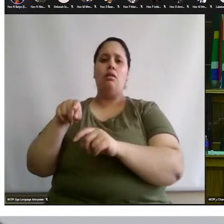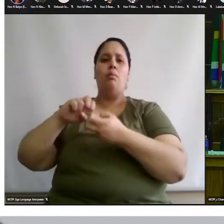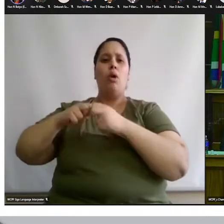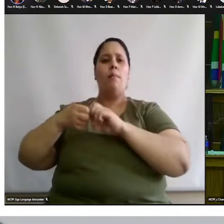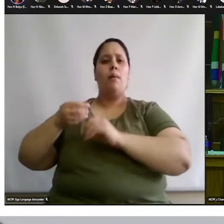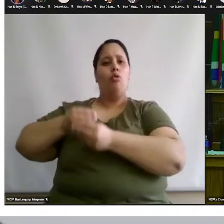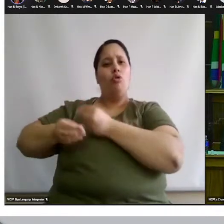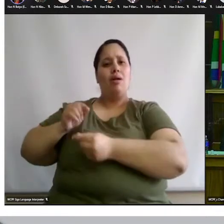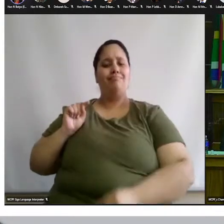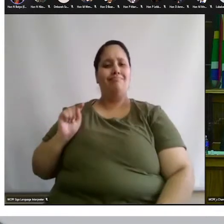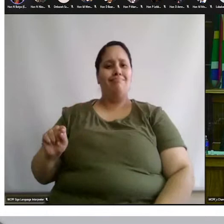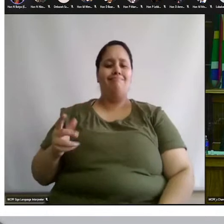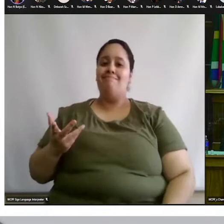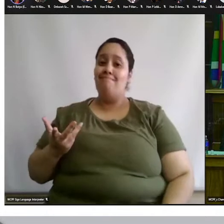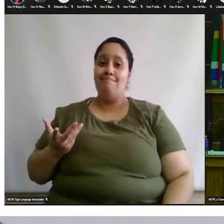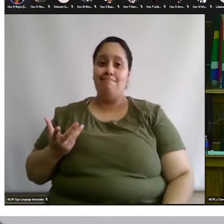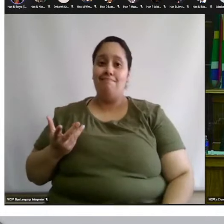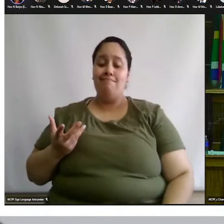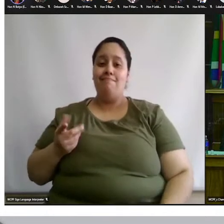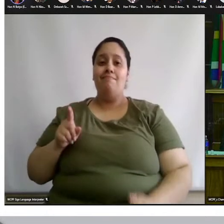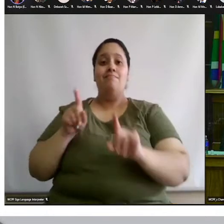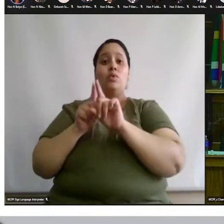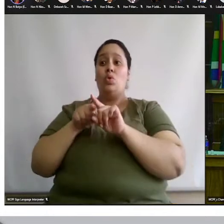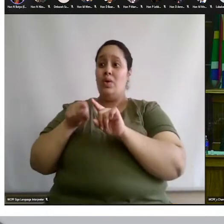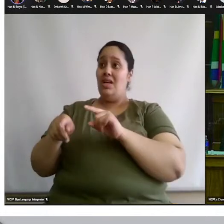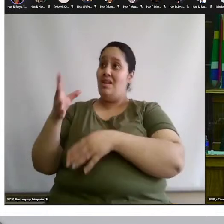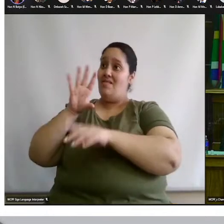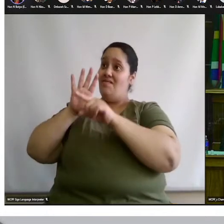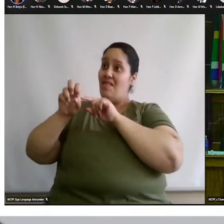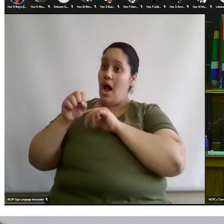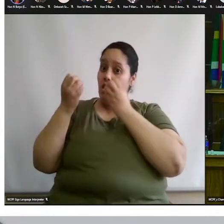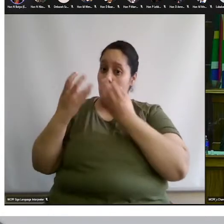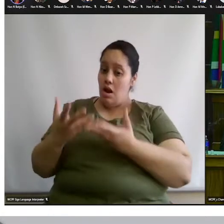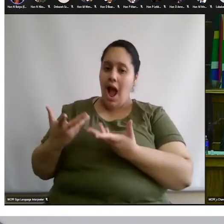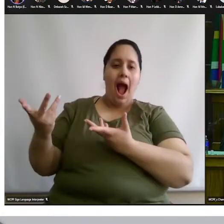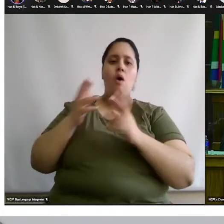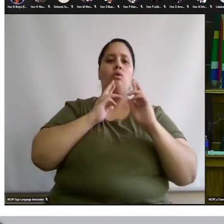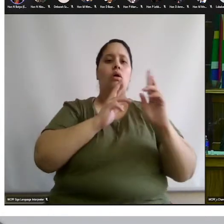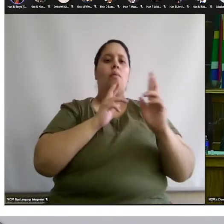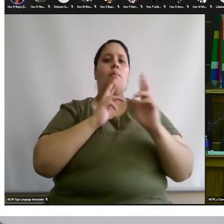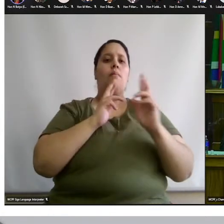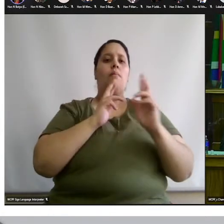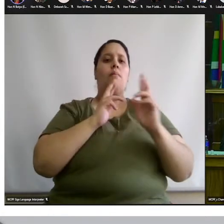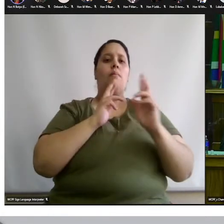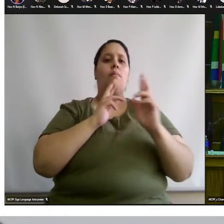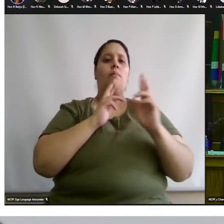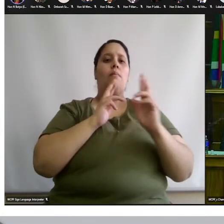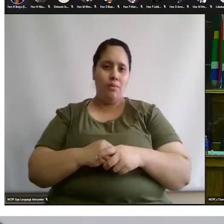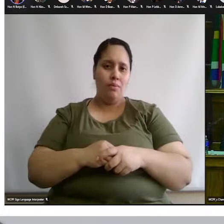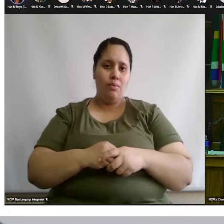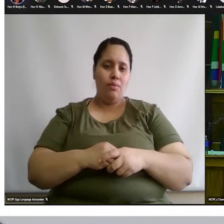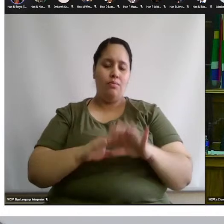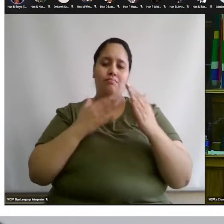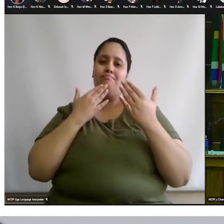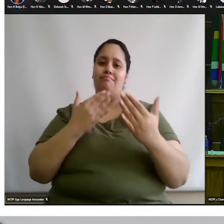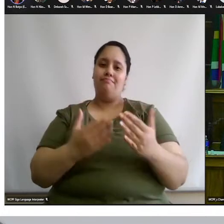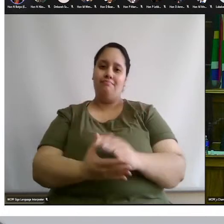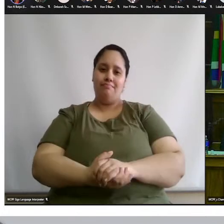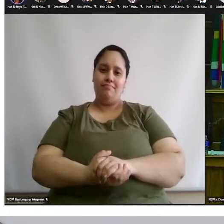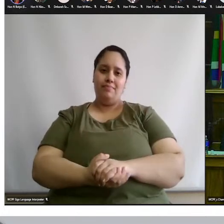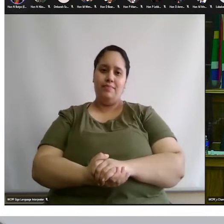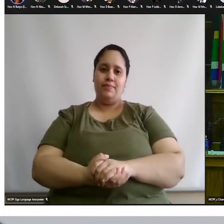corrupt allegations and report those in the wrong to the relevant authorities? Thank you, Somlomo.